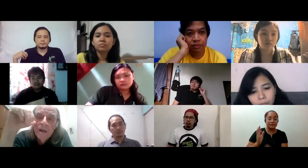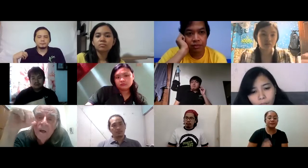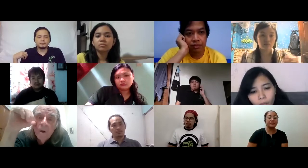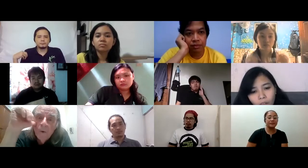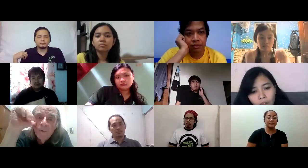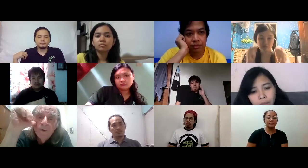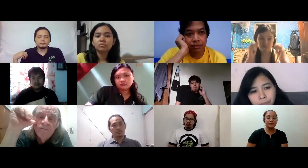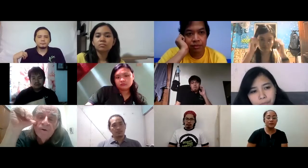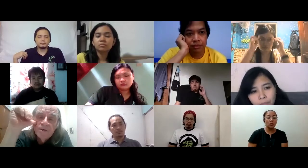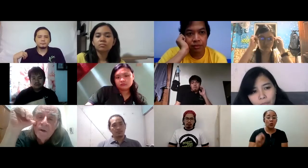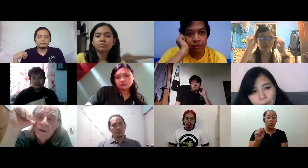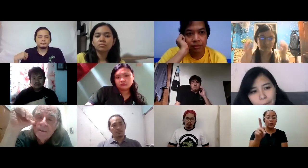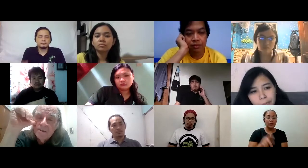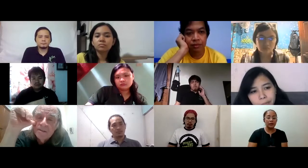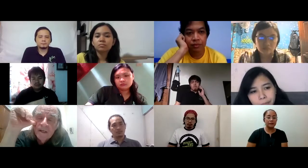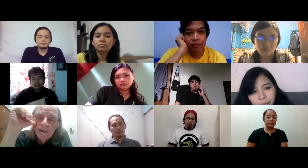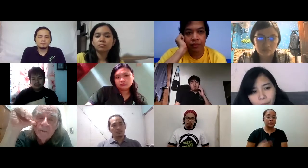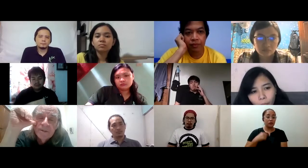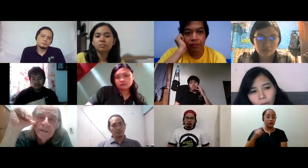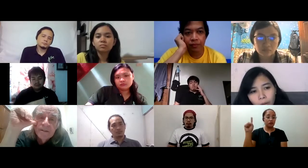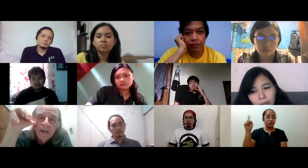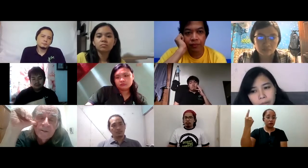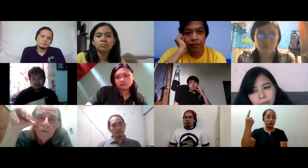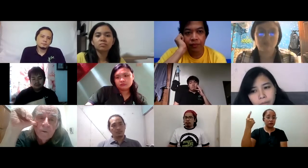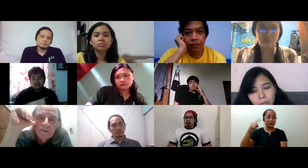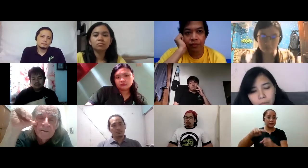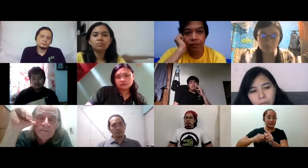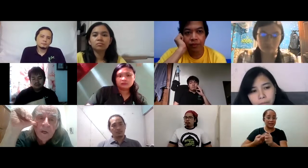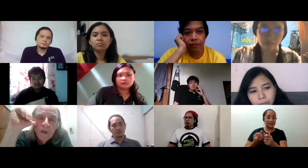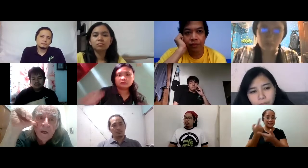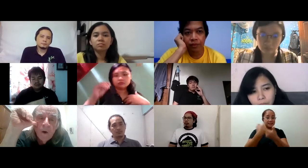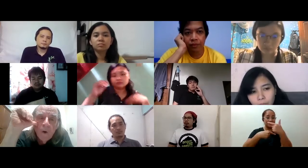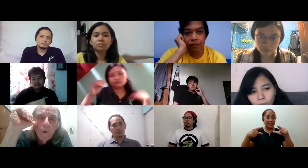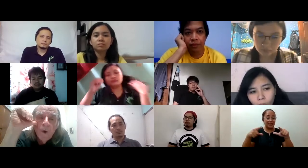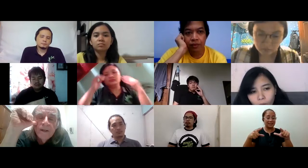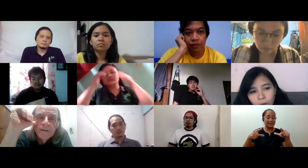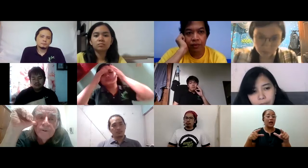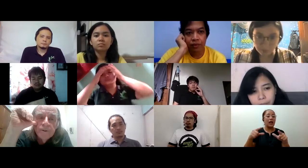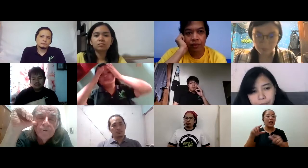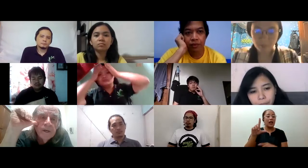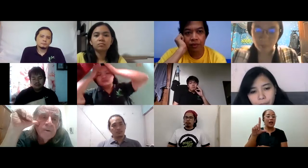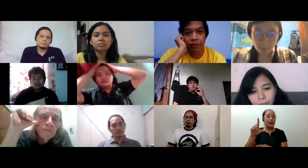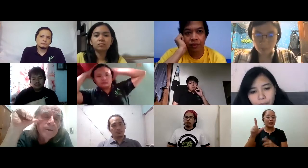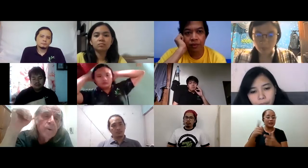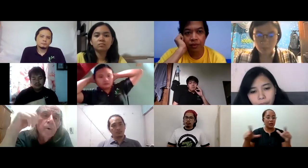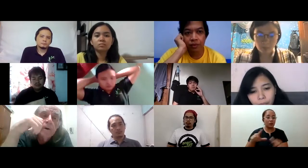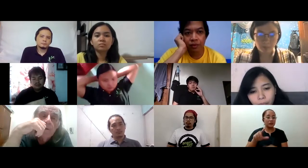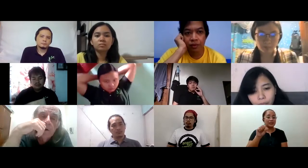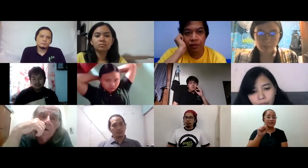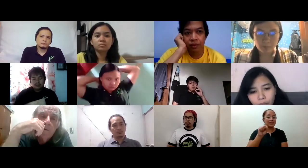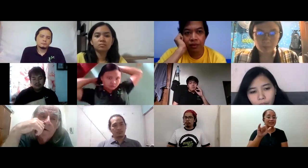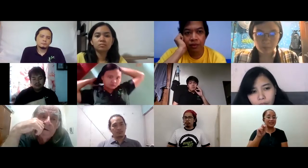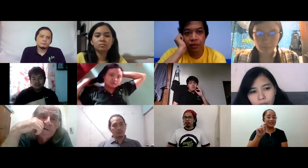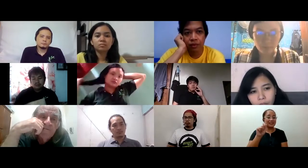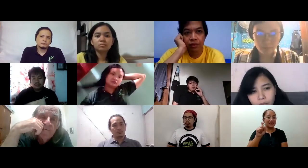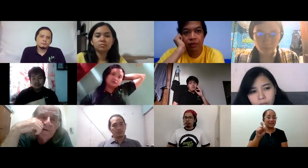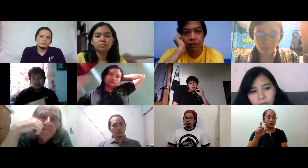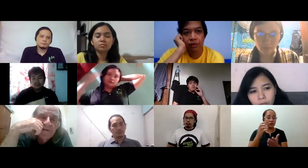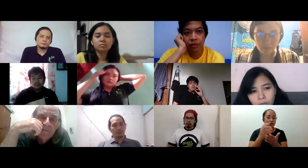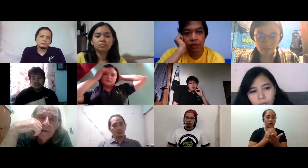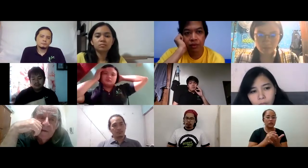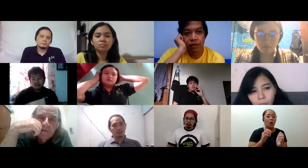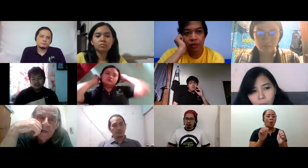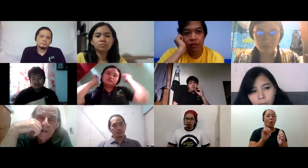Okay, when we first started the sign language syntax course, what did you tell me the word order was